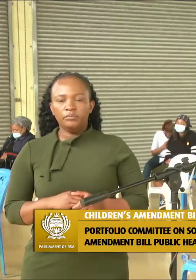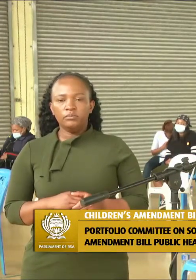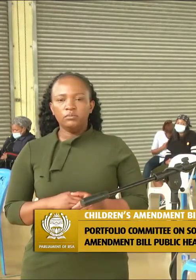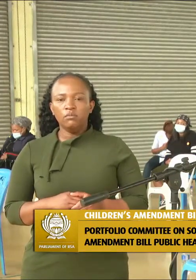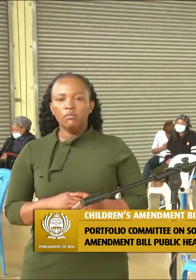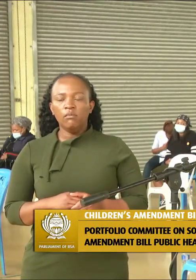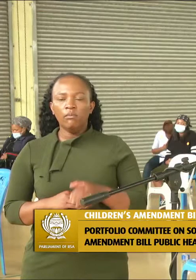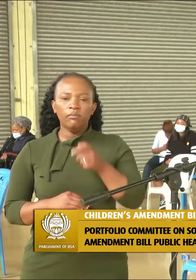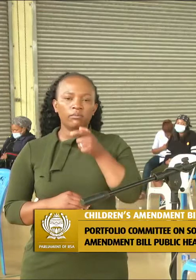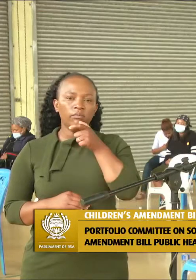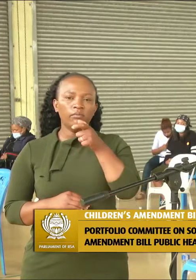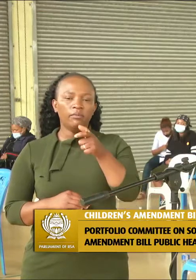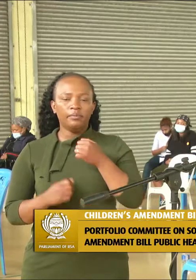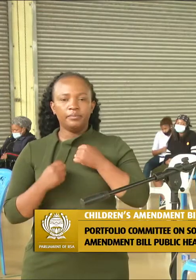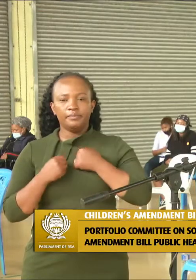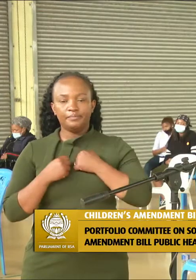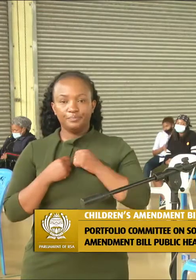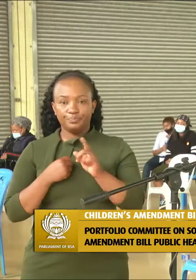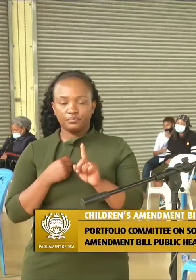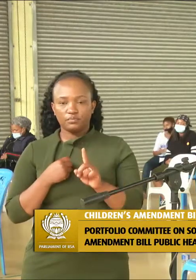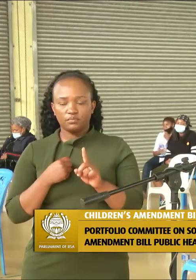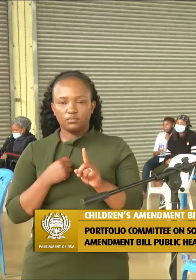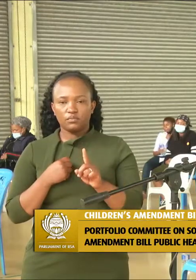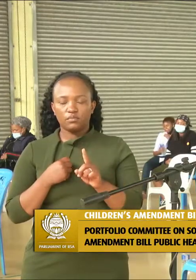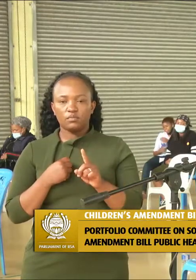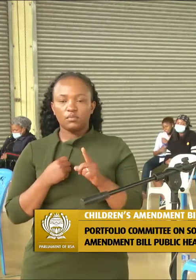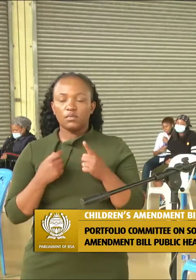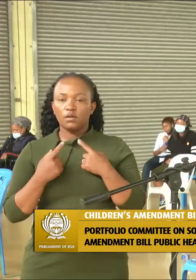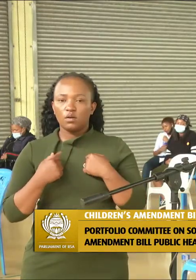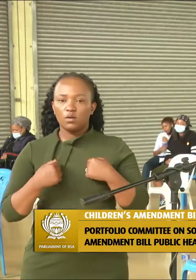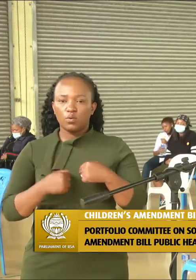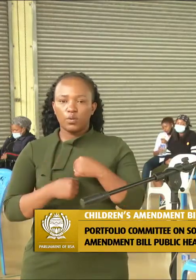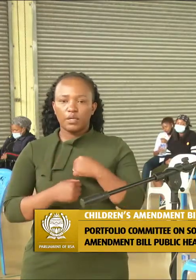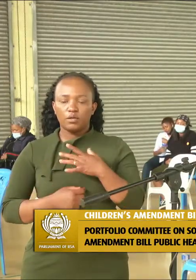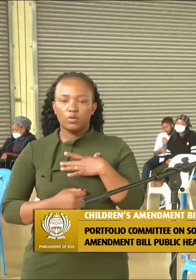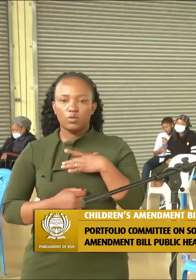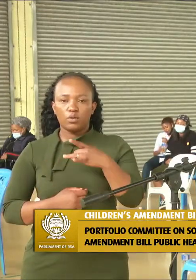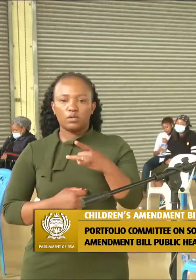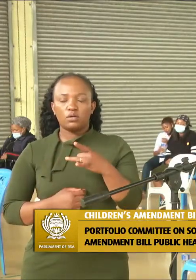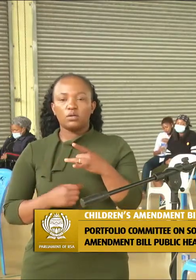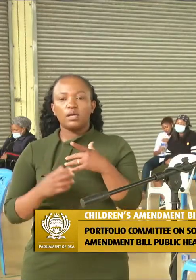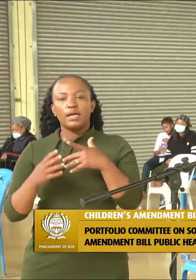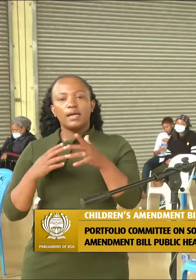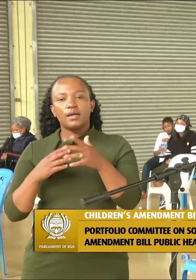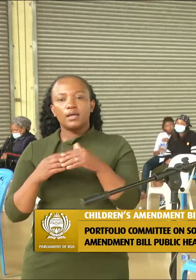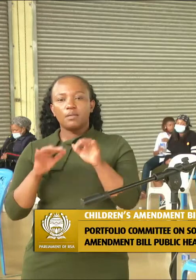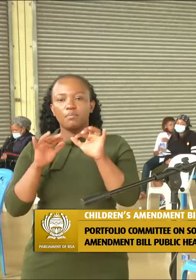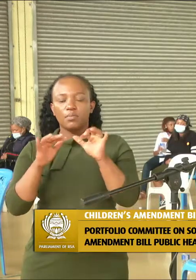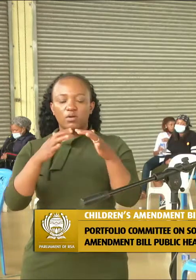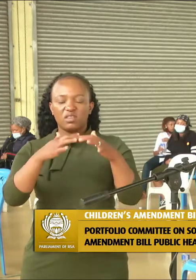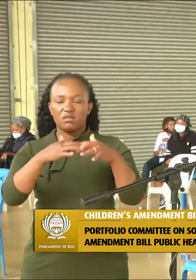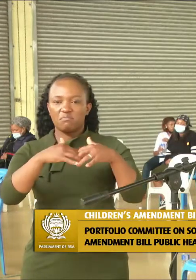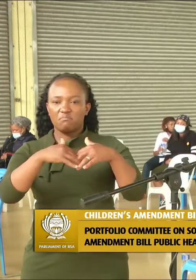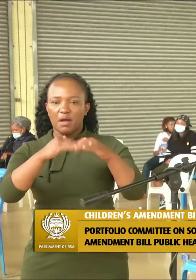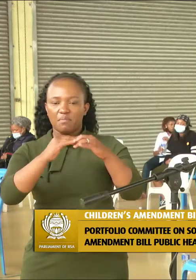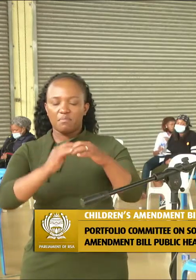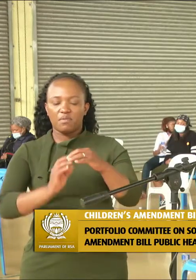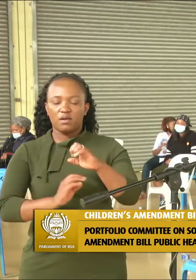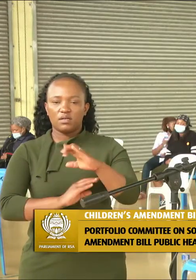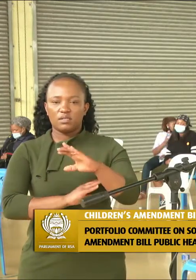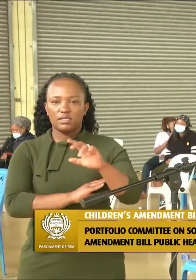I-comment yami ukuthi siyafisa ukuthi abantu abaqala ama-early childhood development centers,